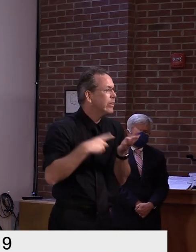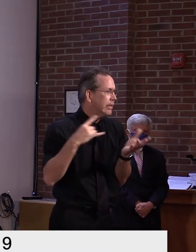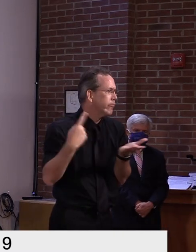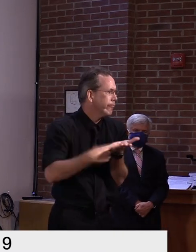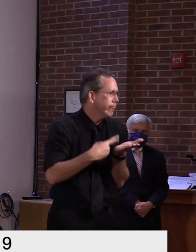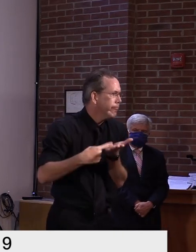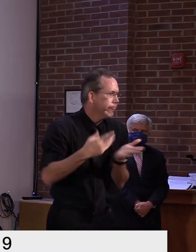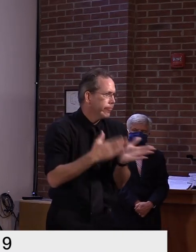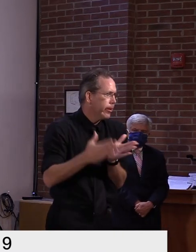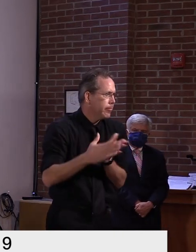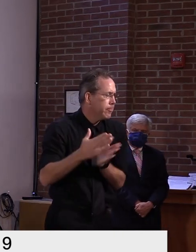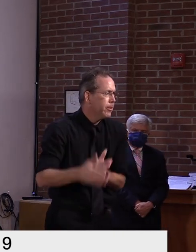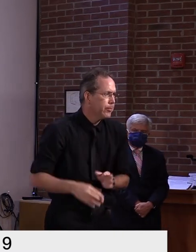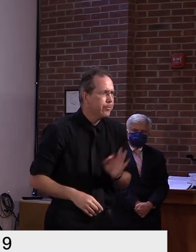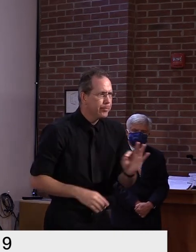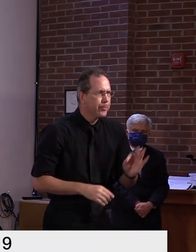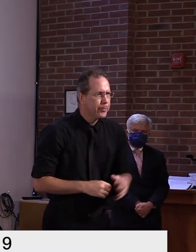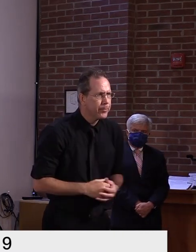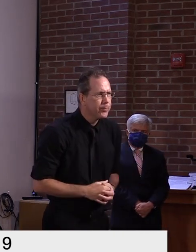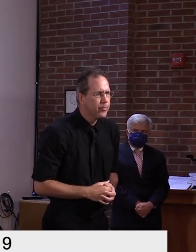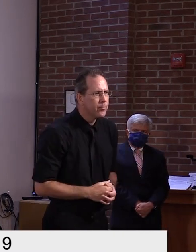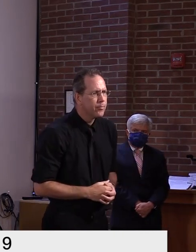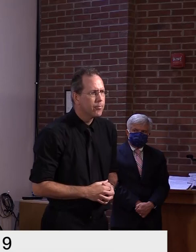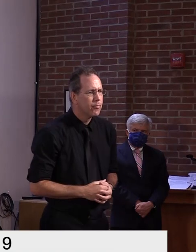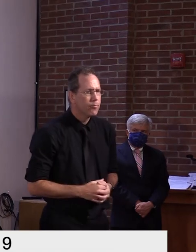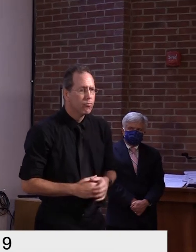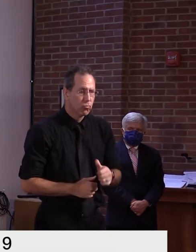And can you hear me? We can.